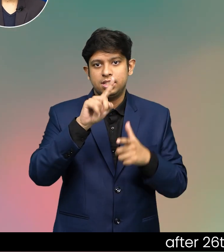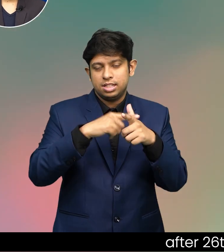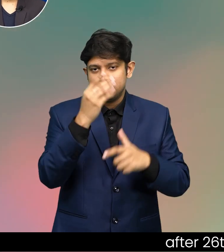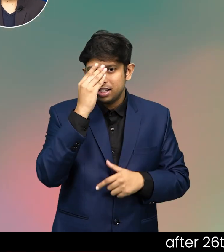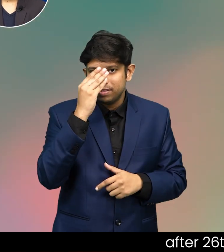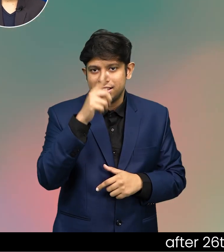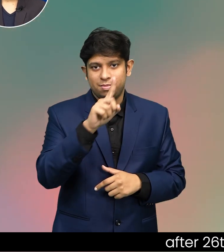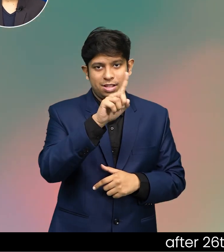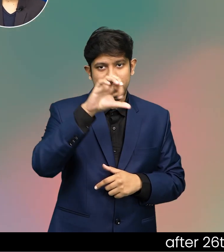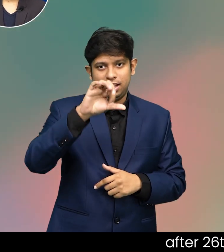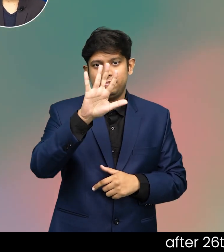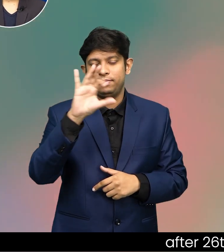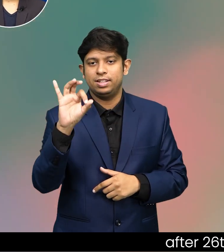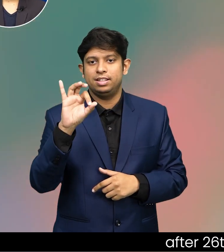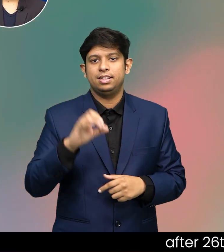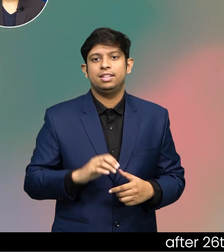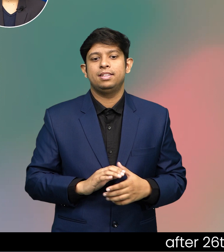1950.